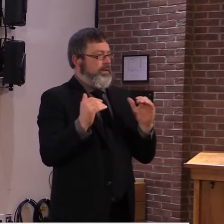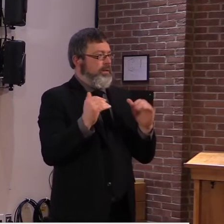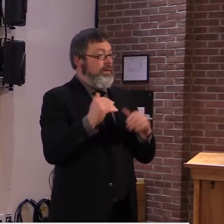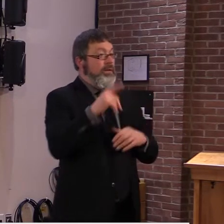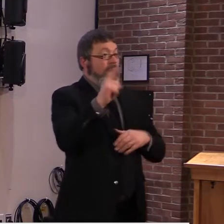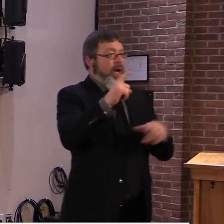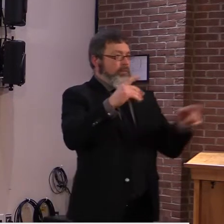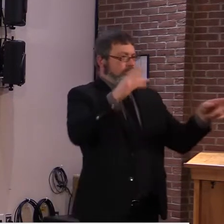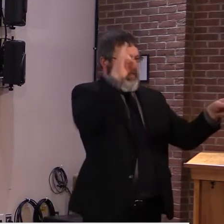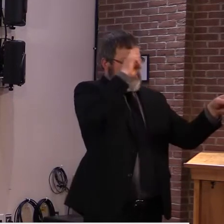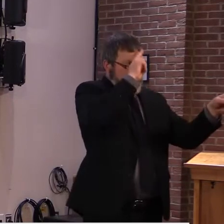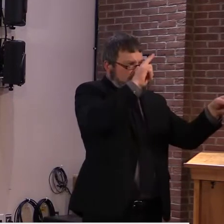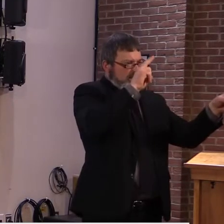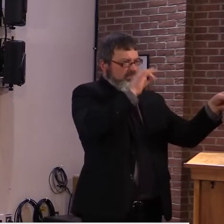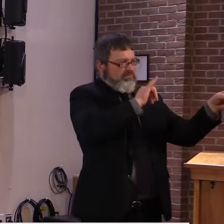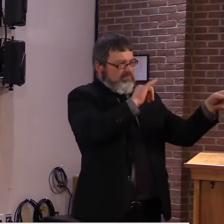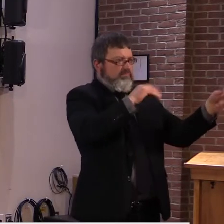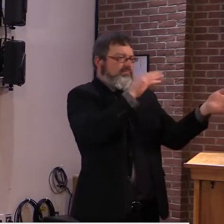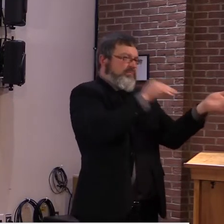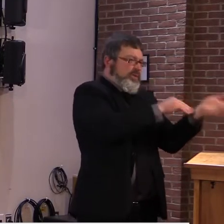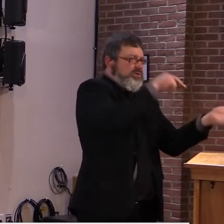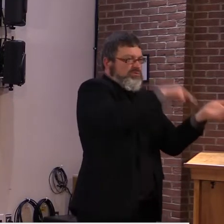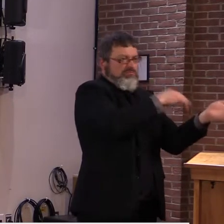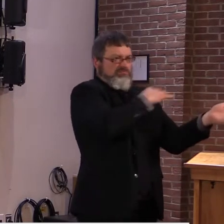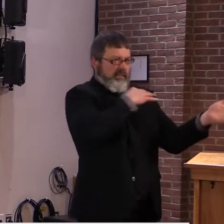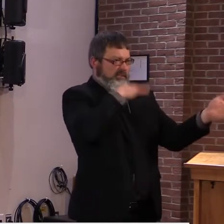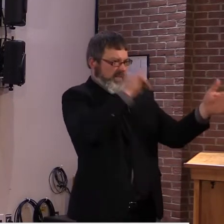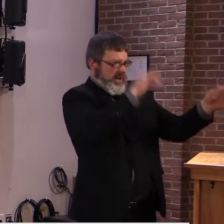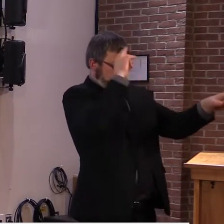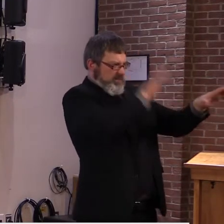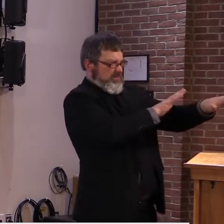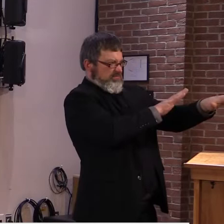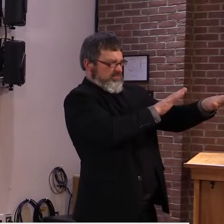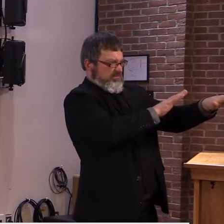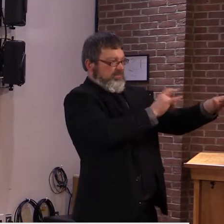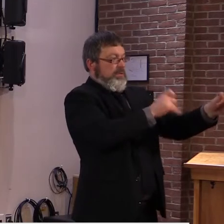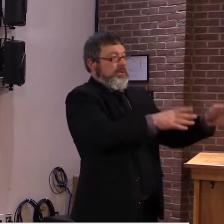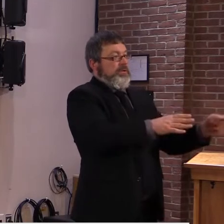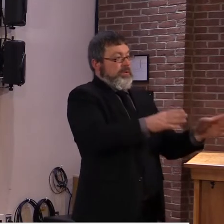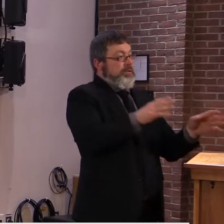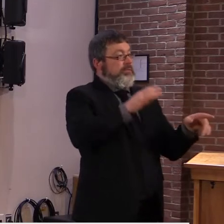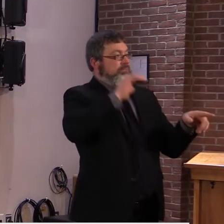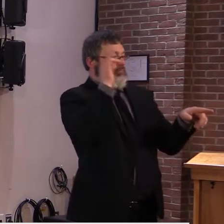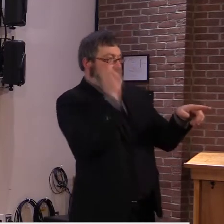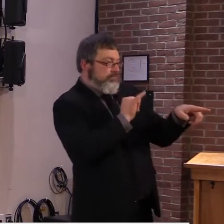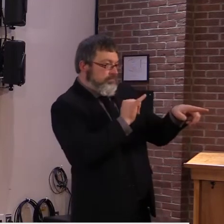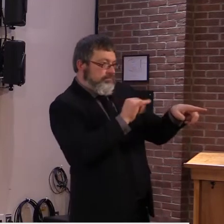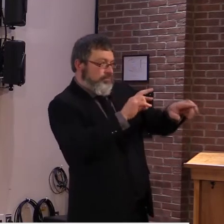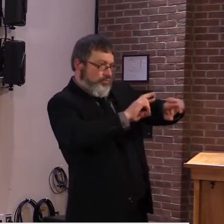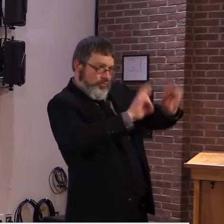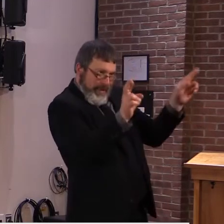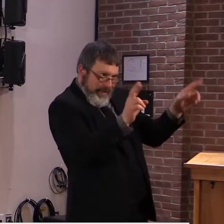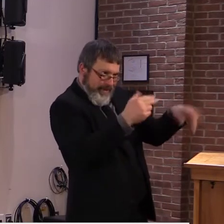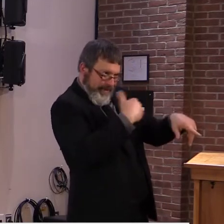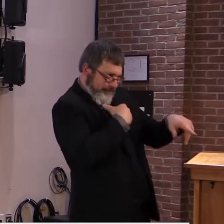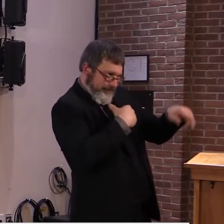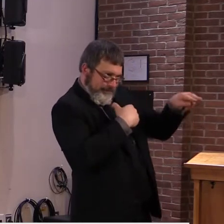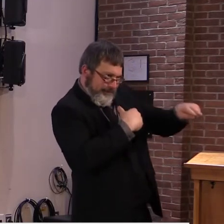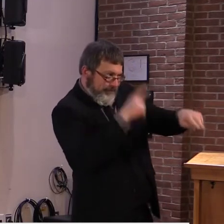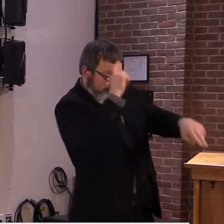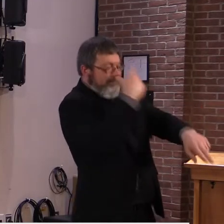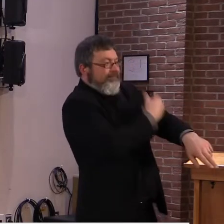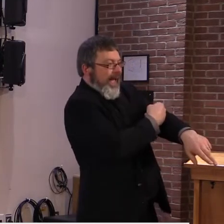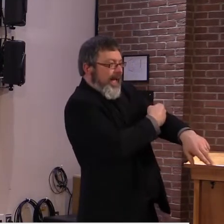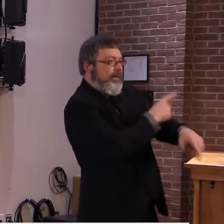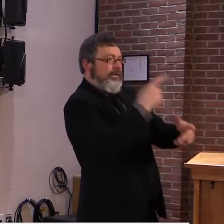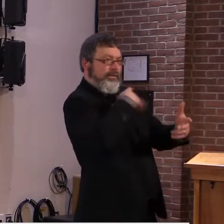involves the hospitals at this point in time, making sure they arrange clinics, making sure that they schedule their